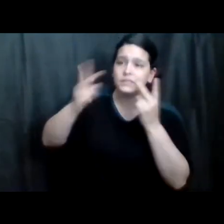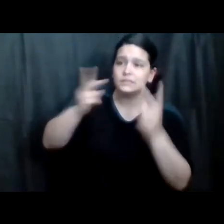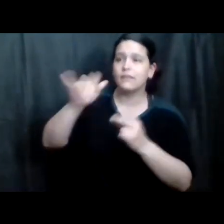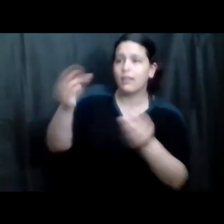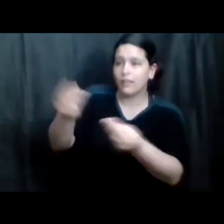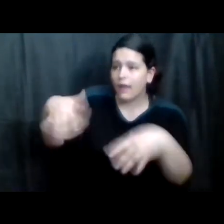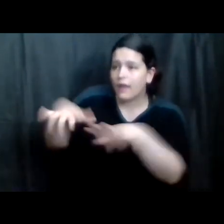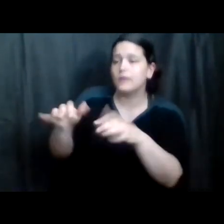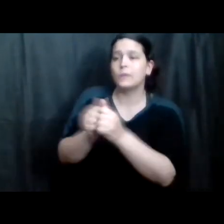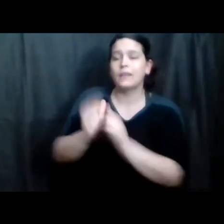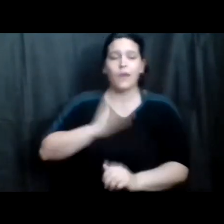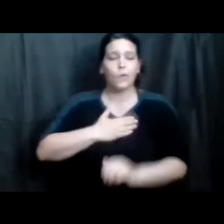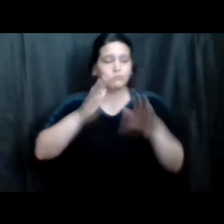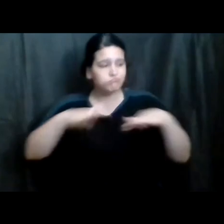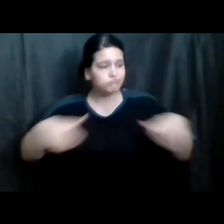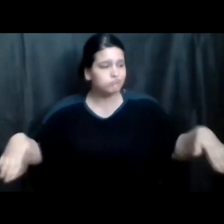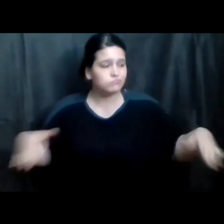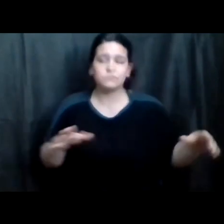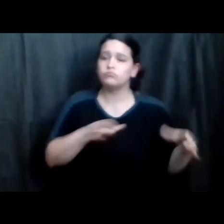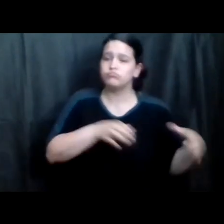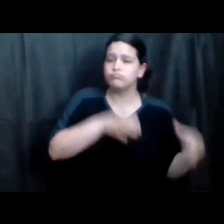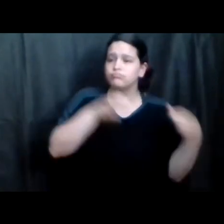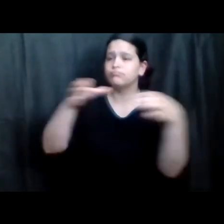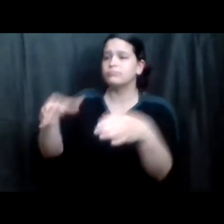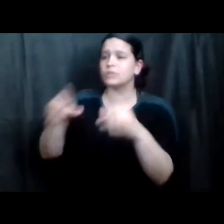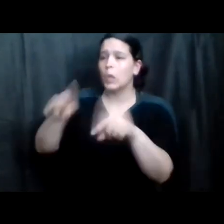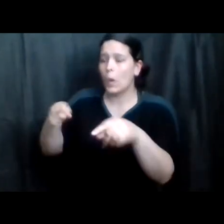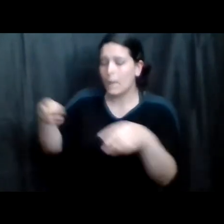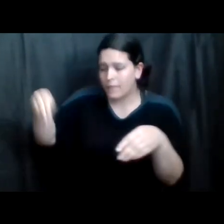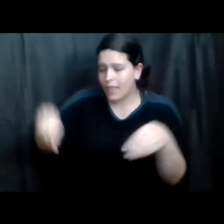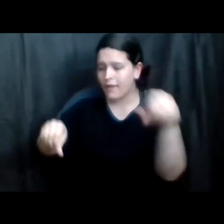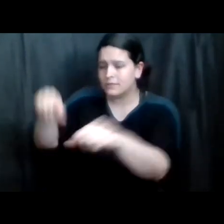with our little ones to plant a blue cornfield